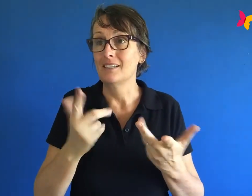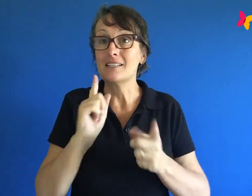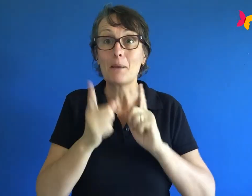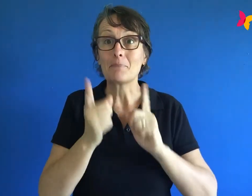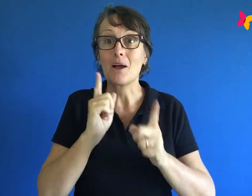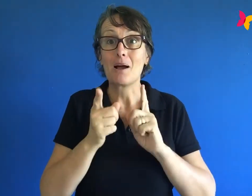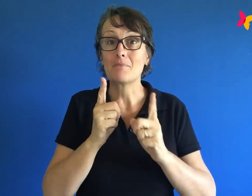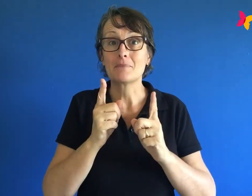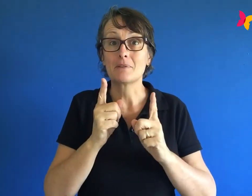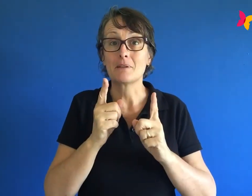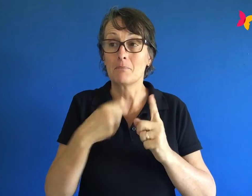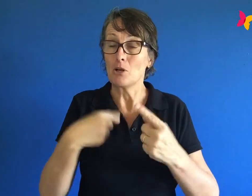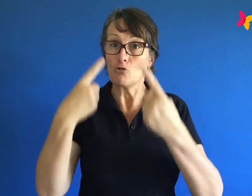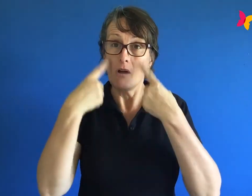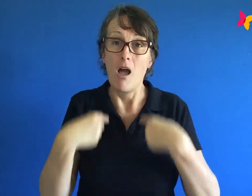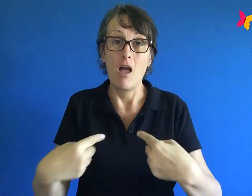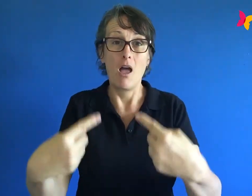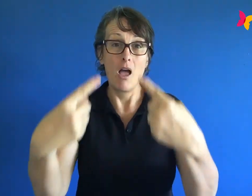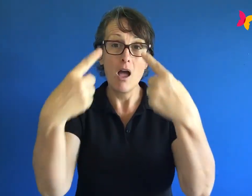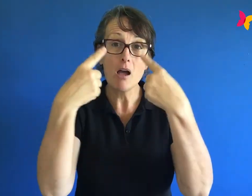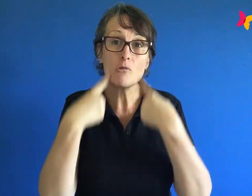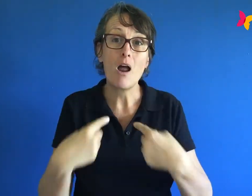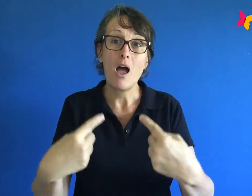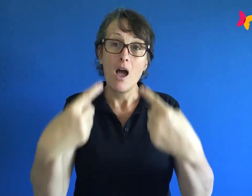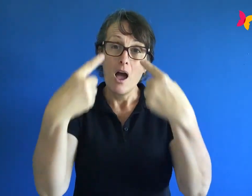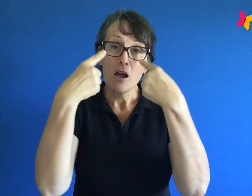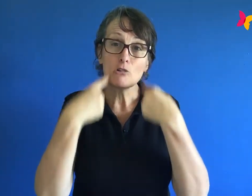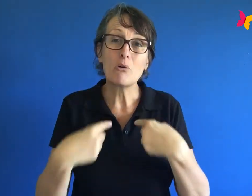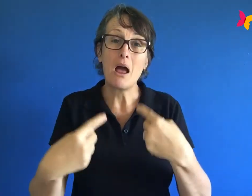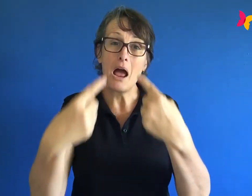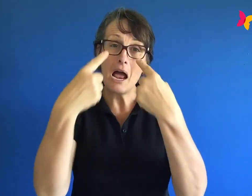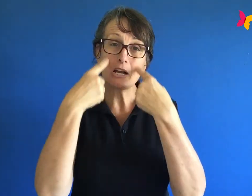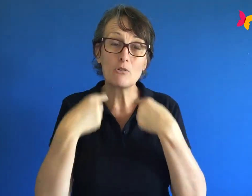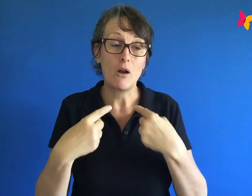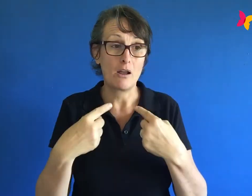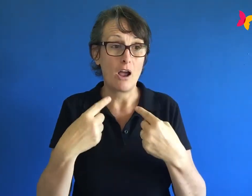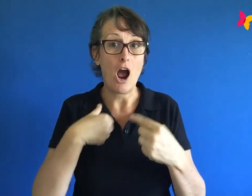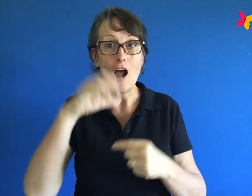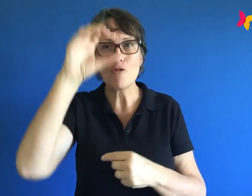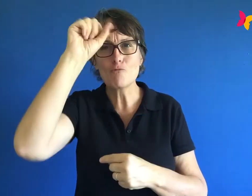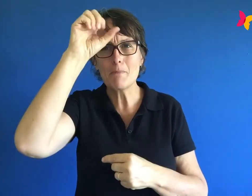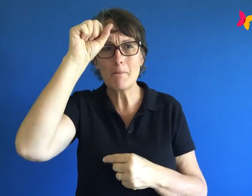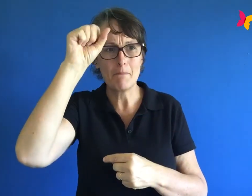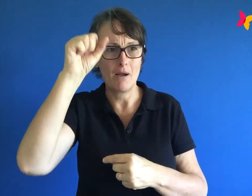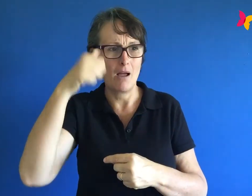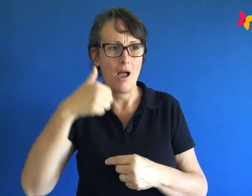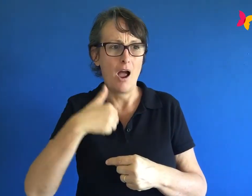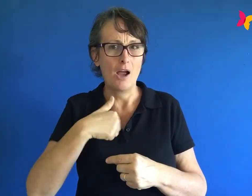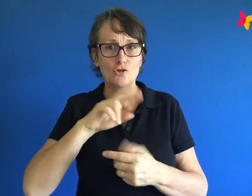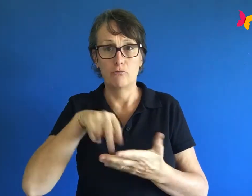could not stop crying. And I actually kind of collapsed in this weird, super